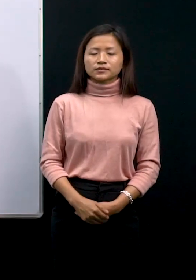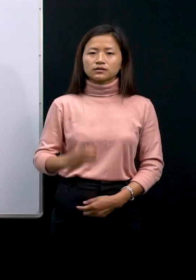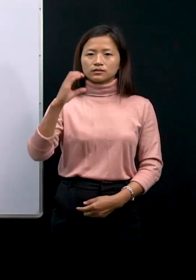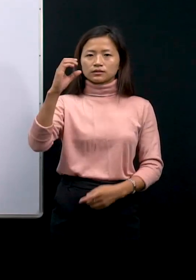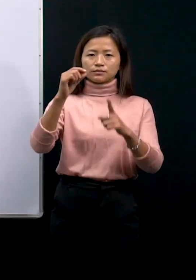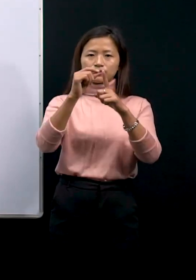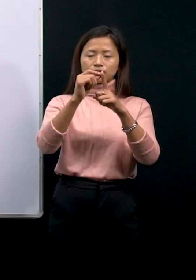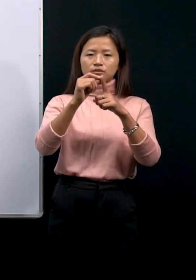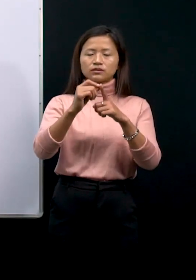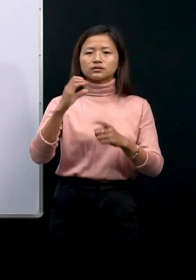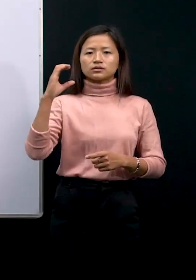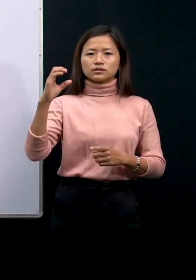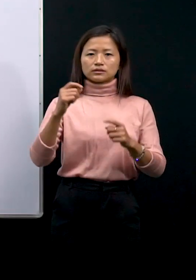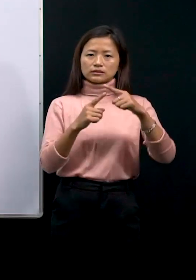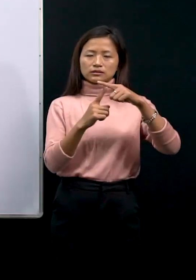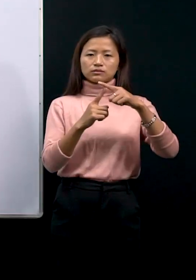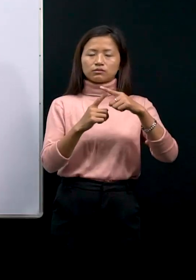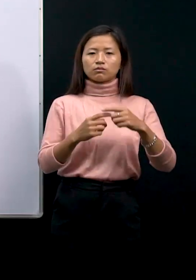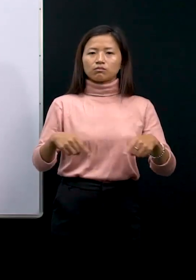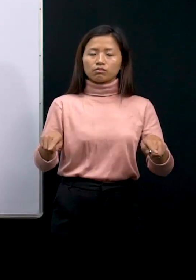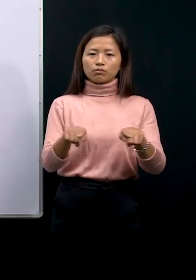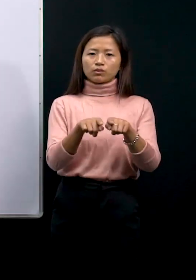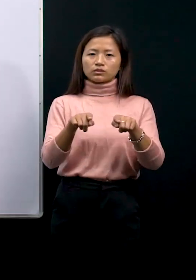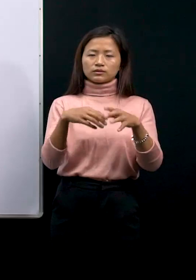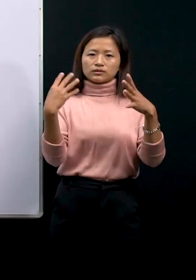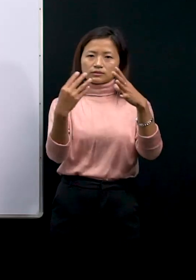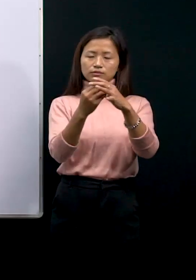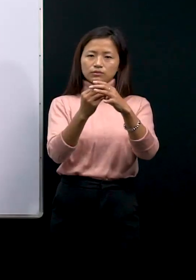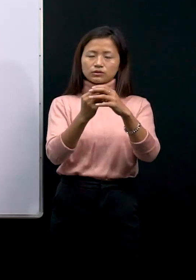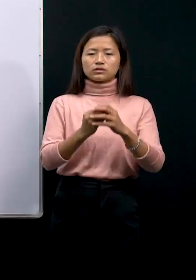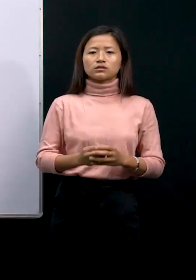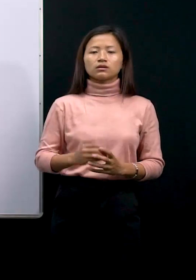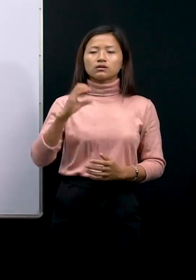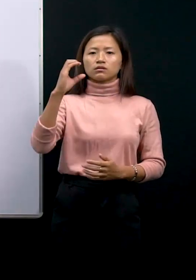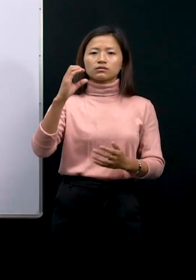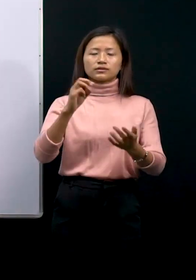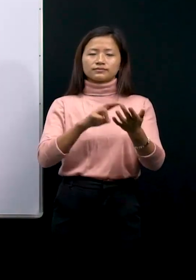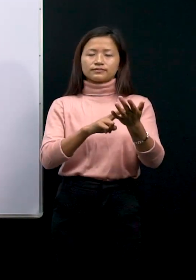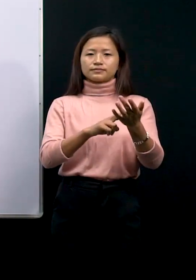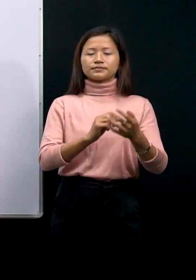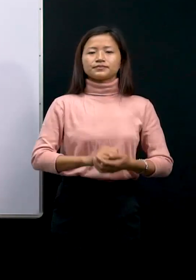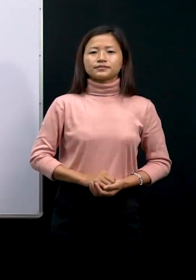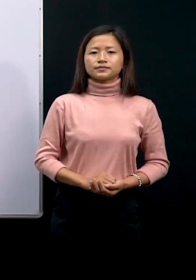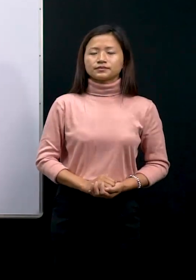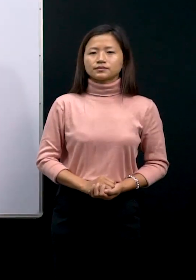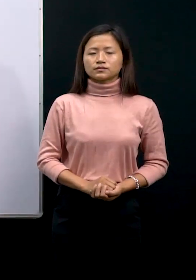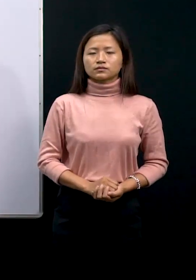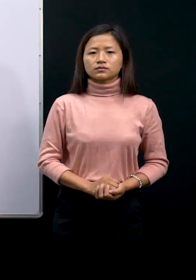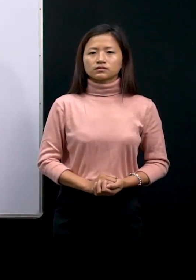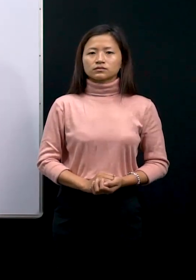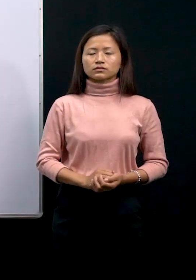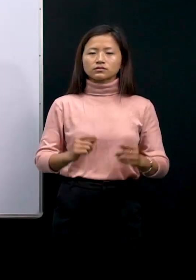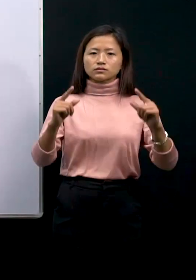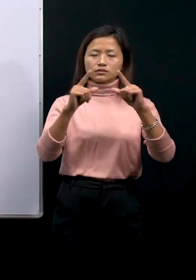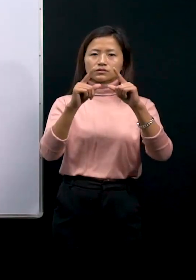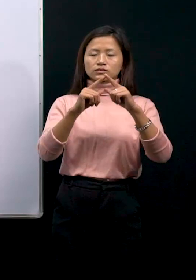CP, CT, corresponding part of concurrent triangles. Okay. So you according to corresponding part of concurrent triangle,